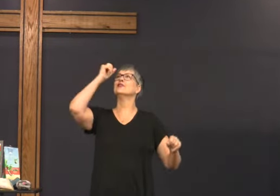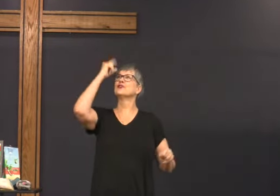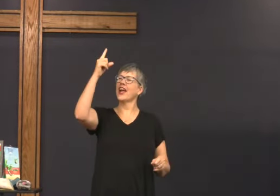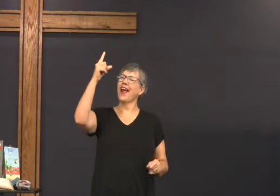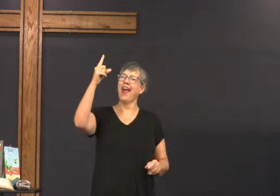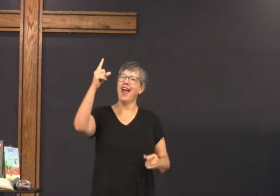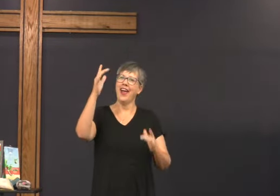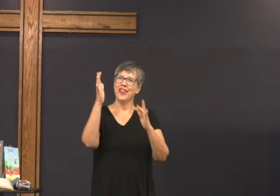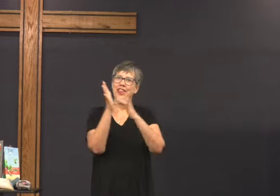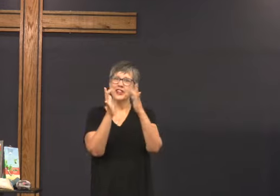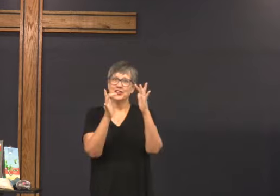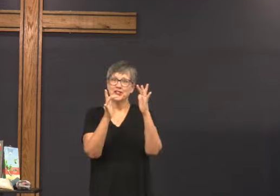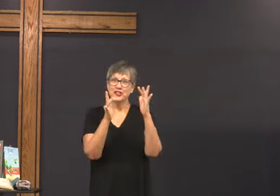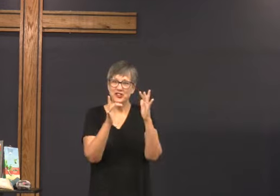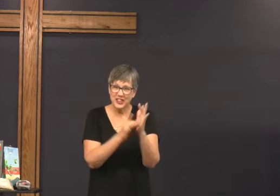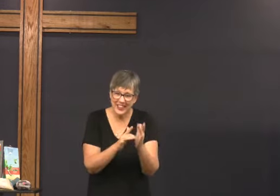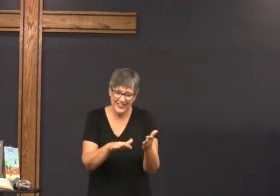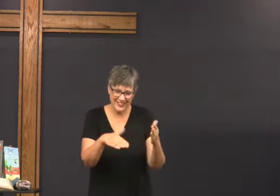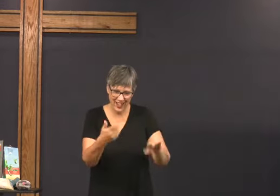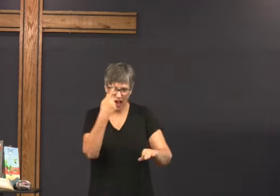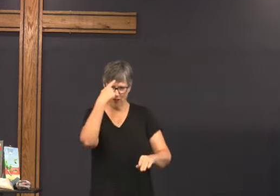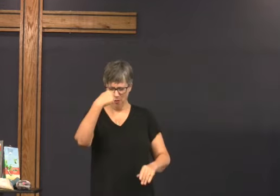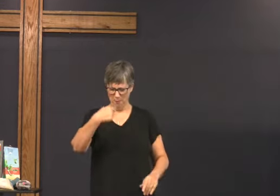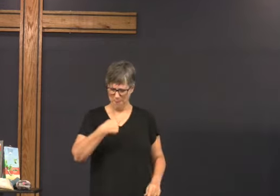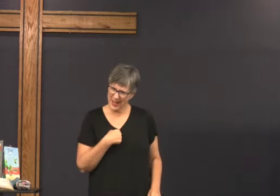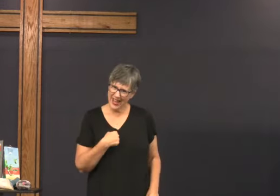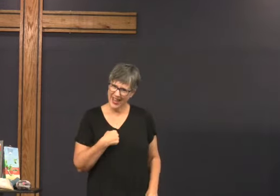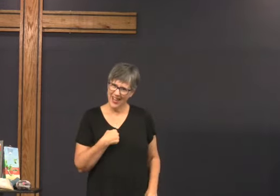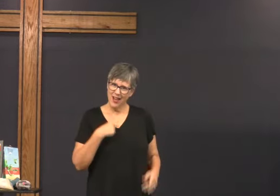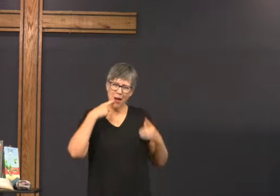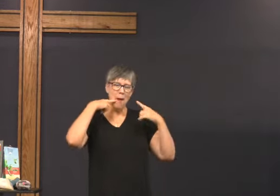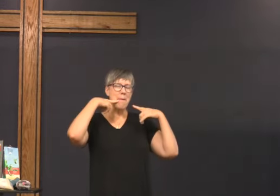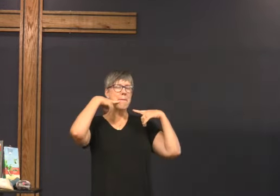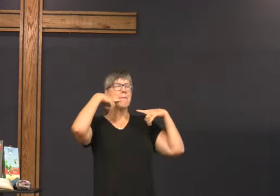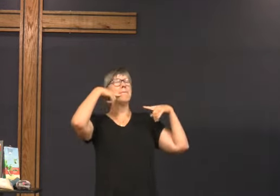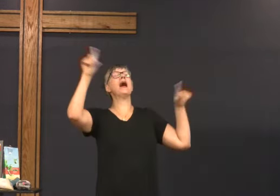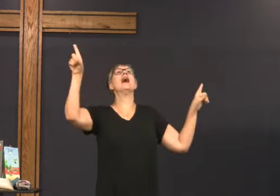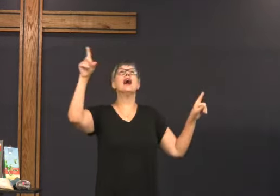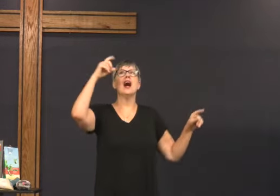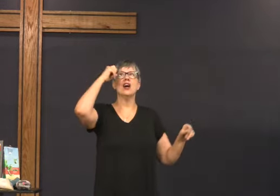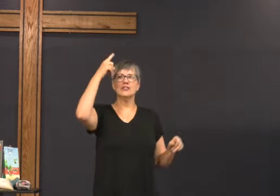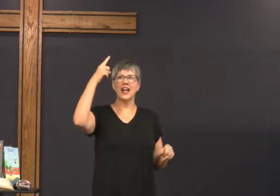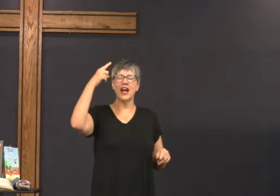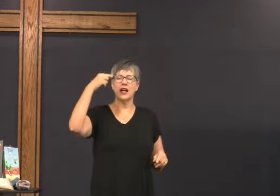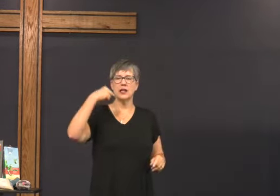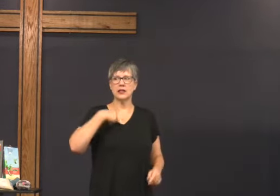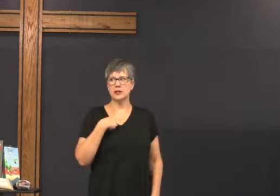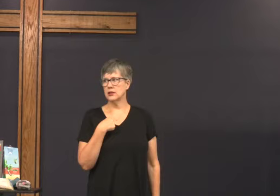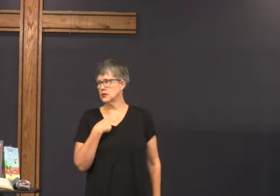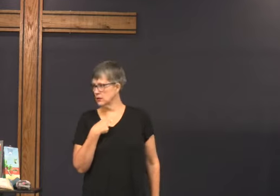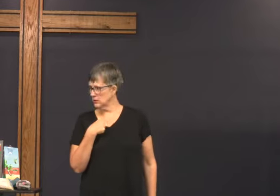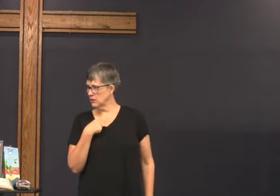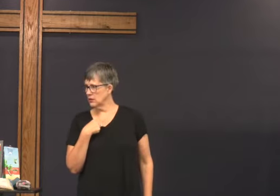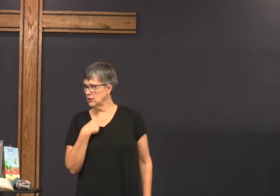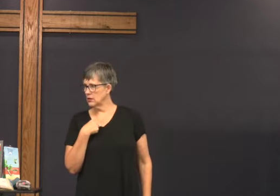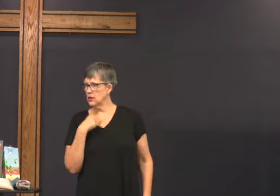Oh, we finally could understand me. Finally understood